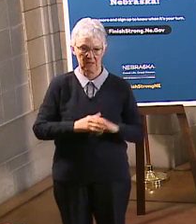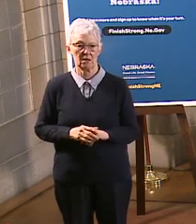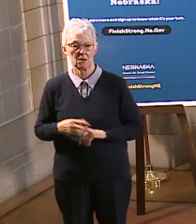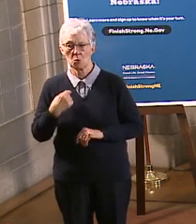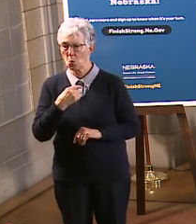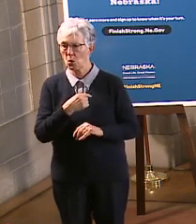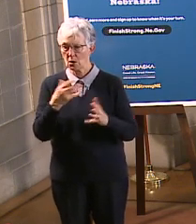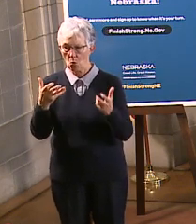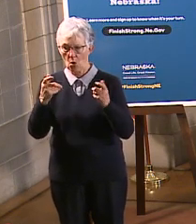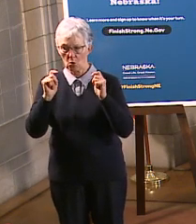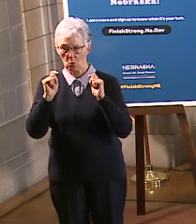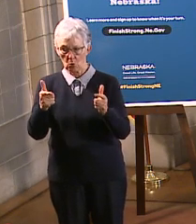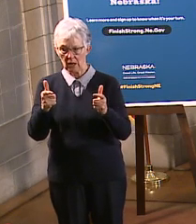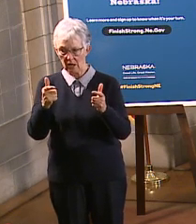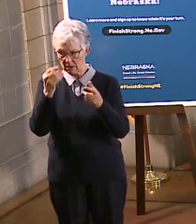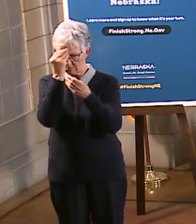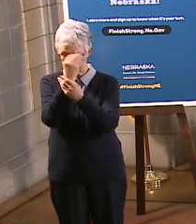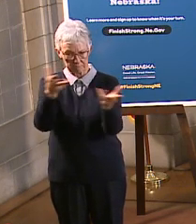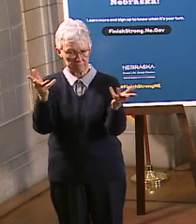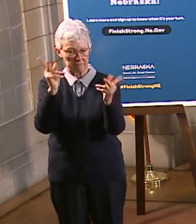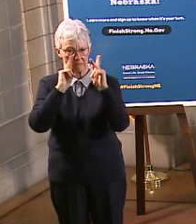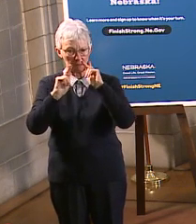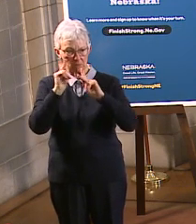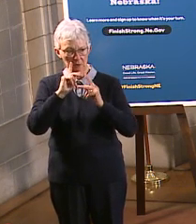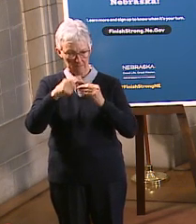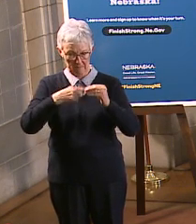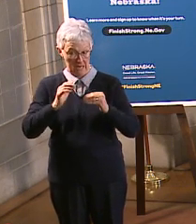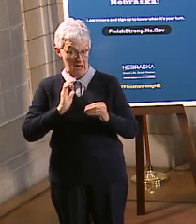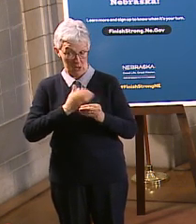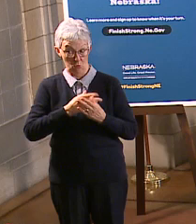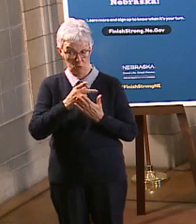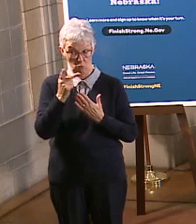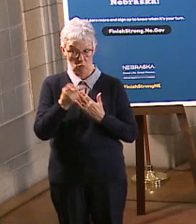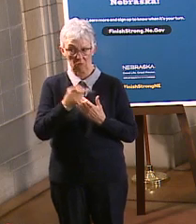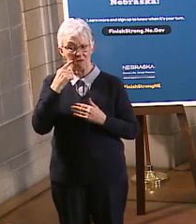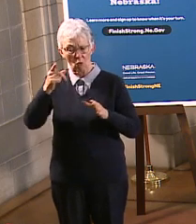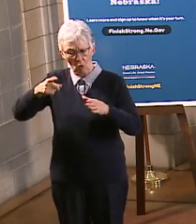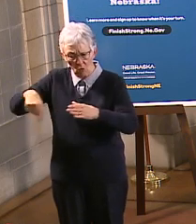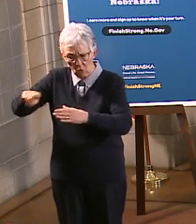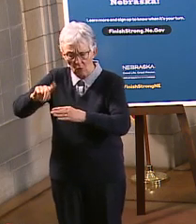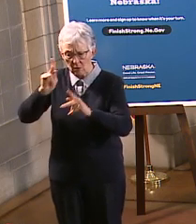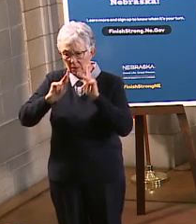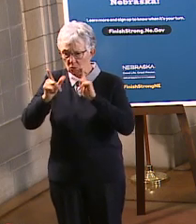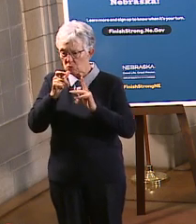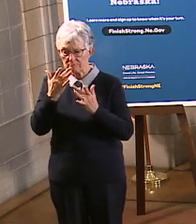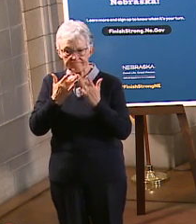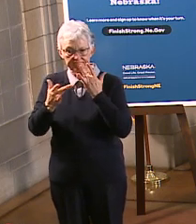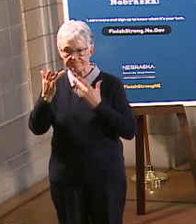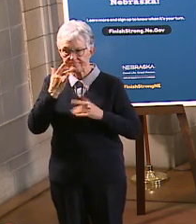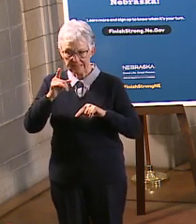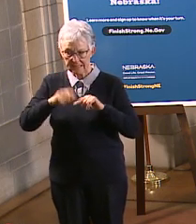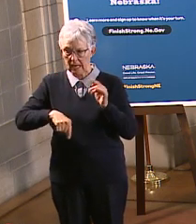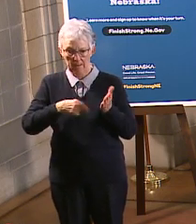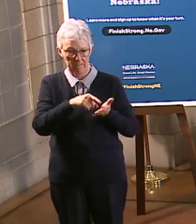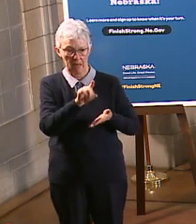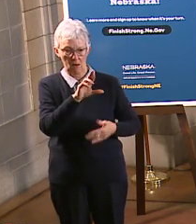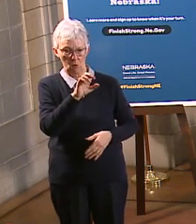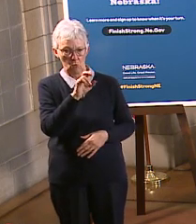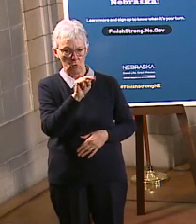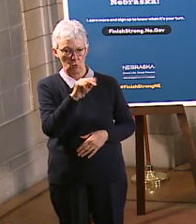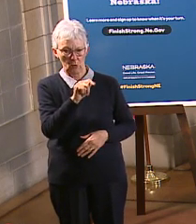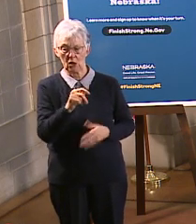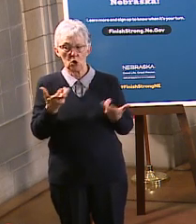the availability and guidelines of this program to those who are most in need in order to keep Nebraska renters safely housed and